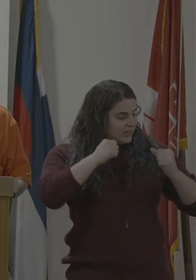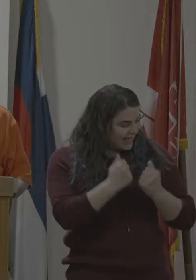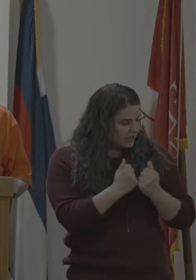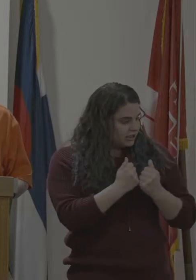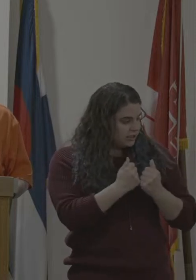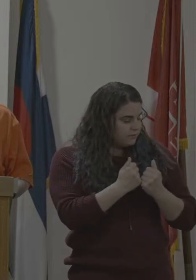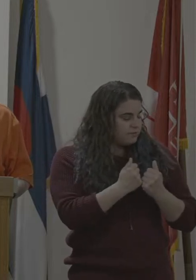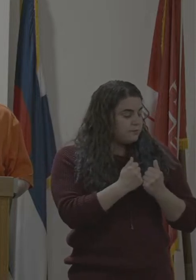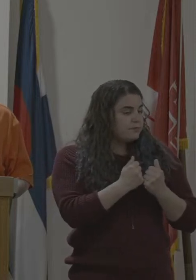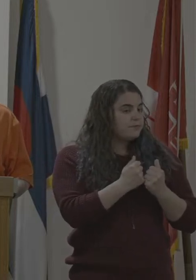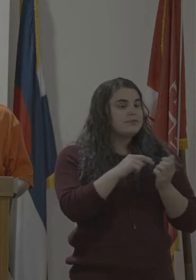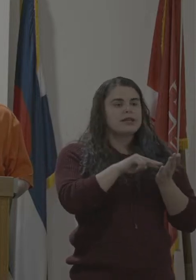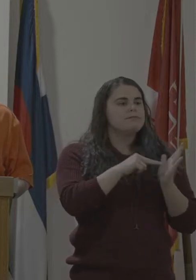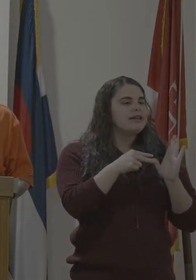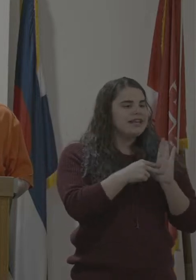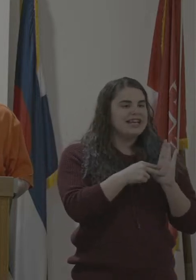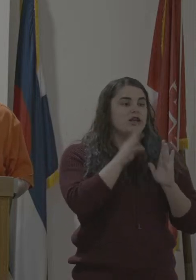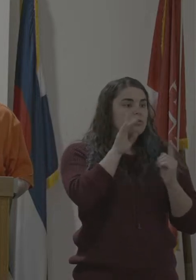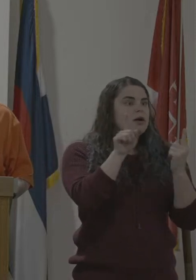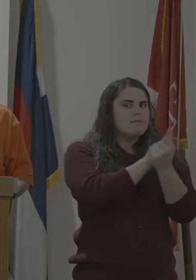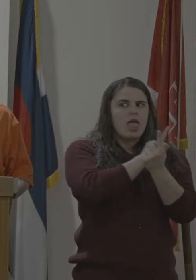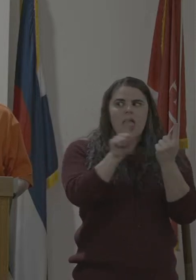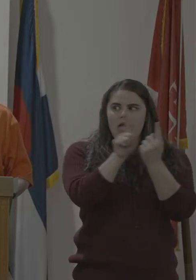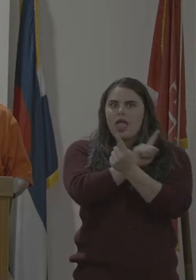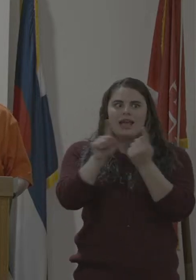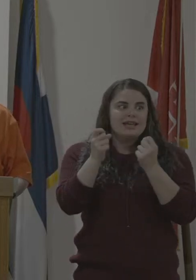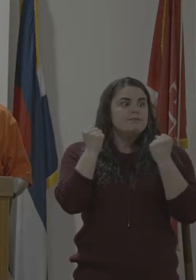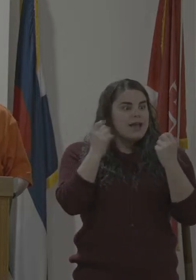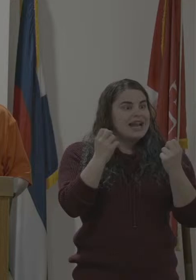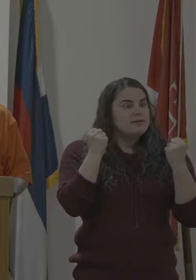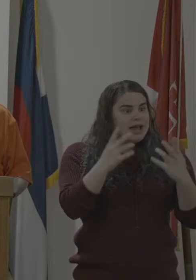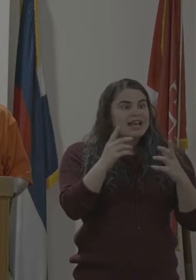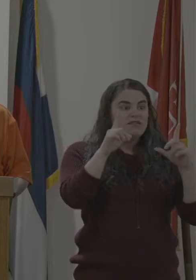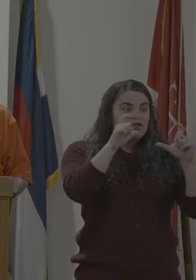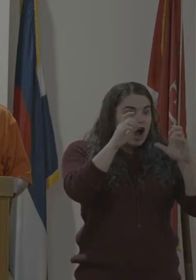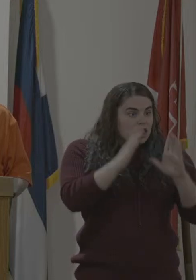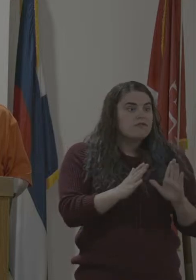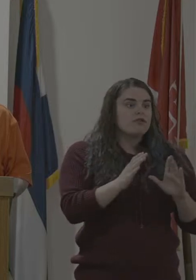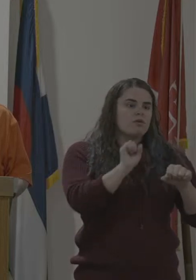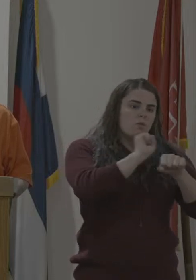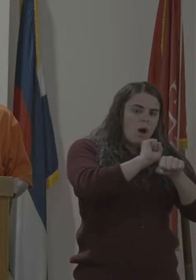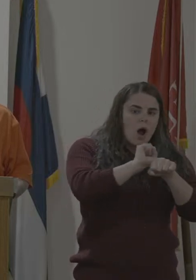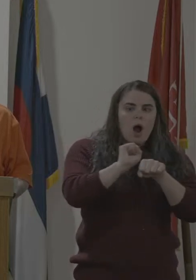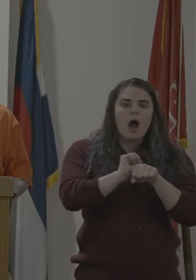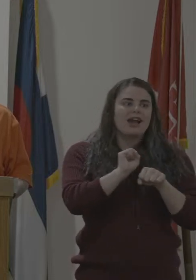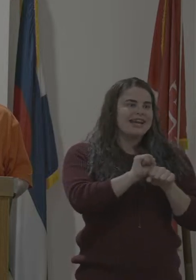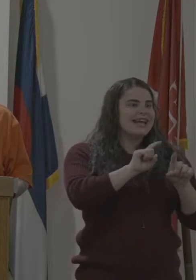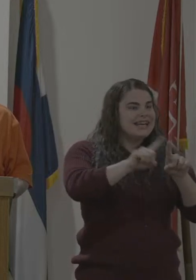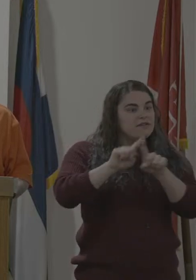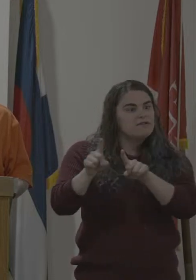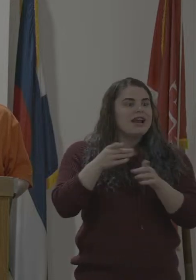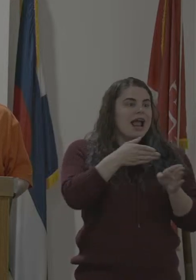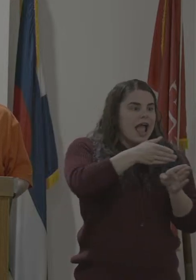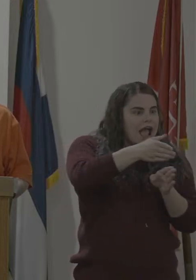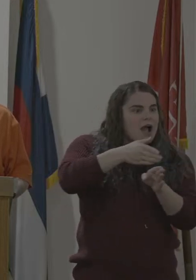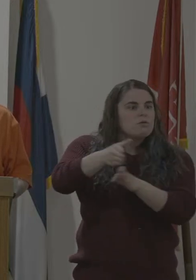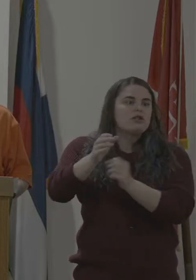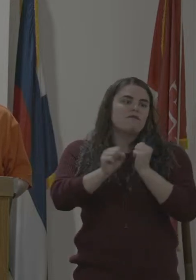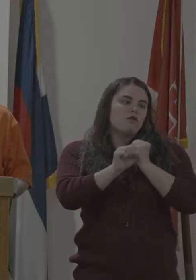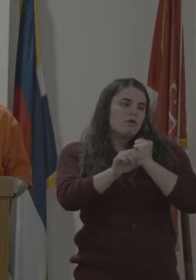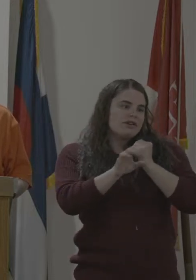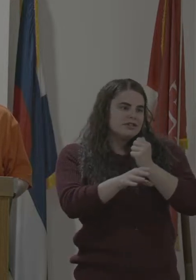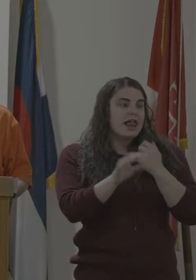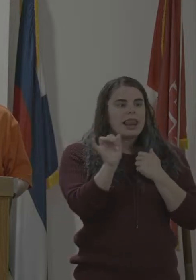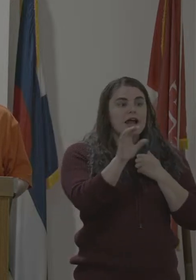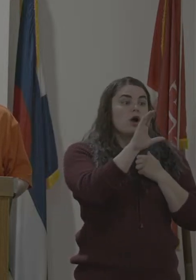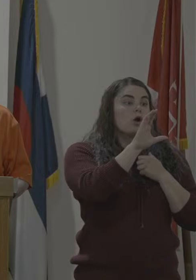will meet many, many photographers working in many areas of commercial photography, such as